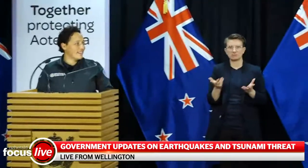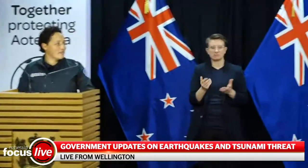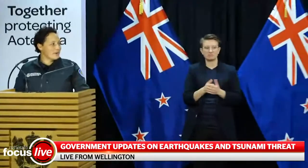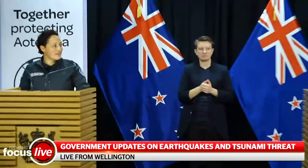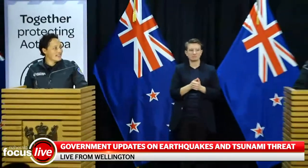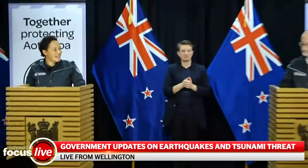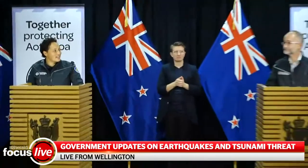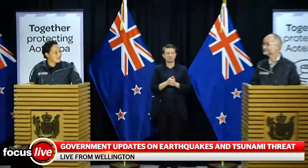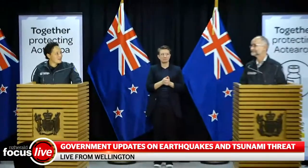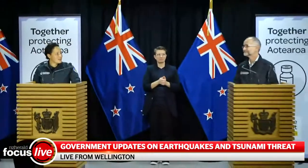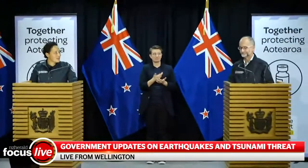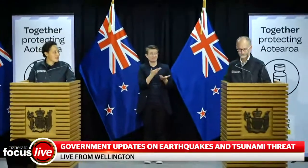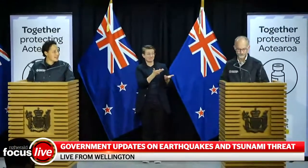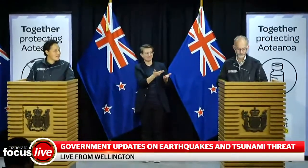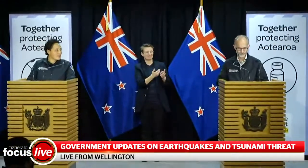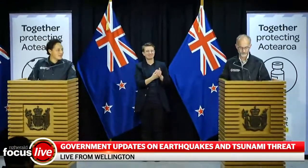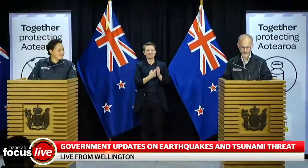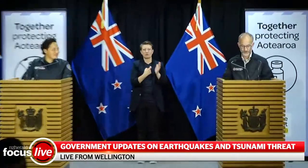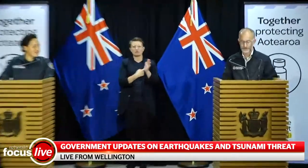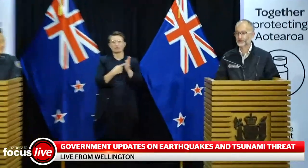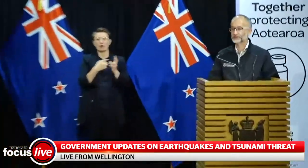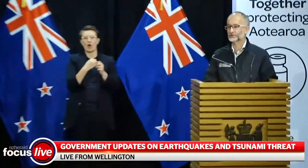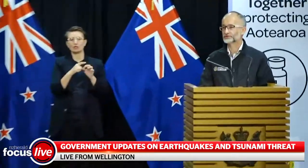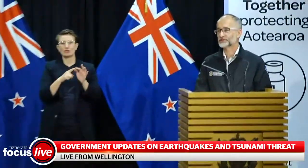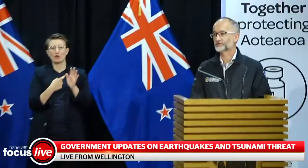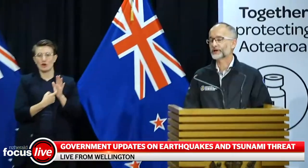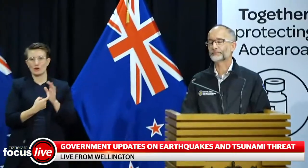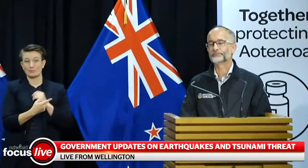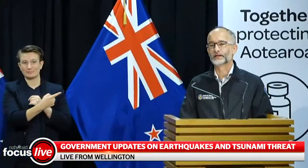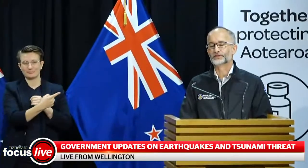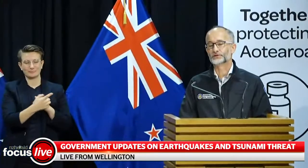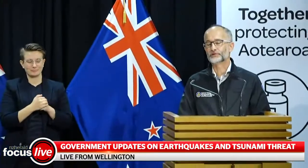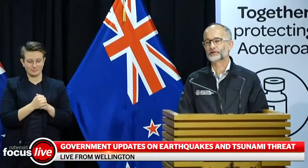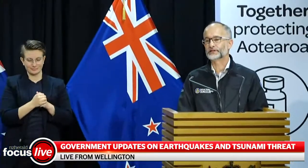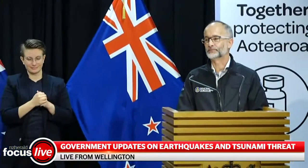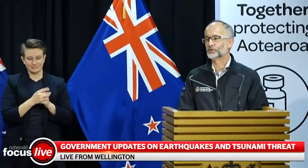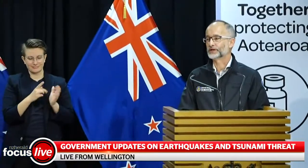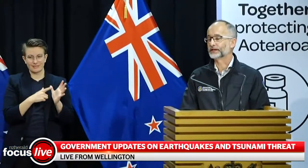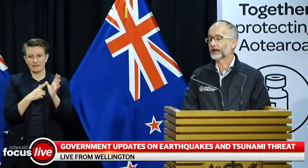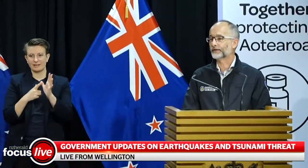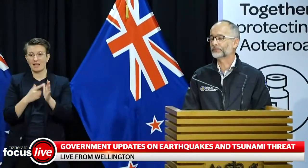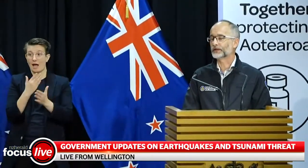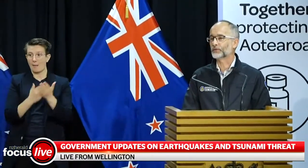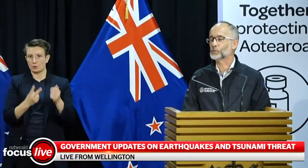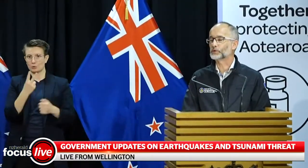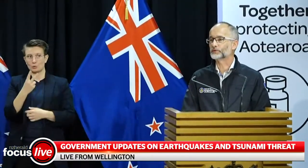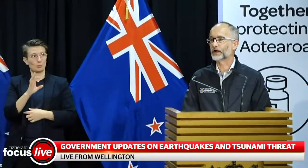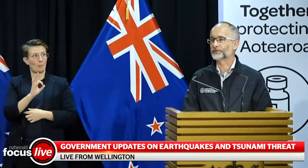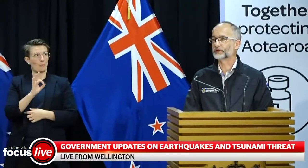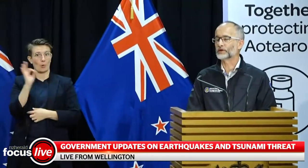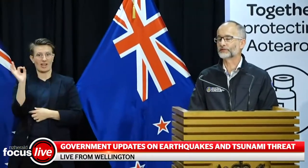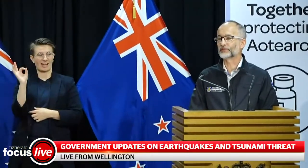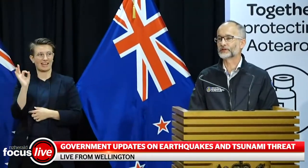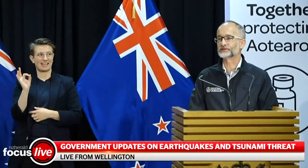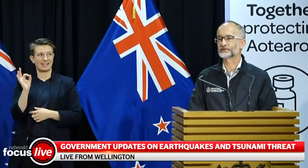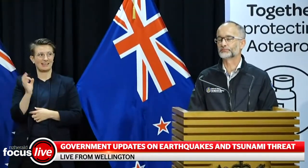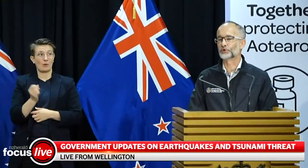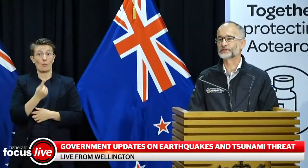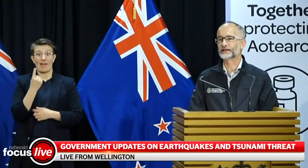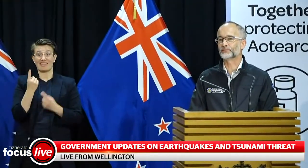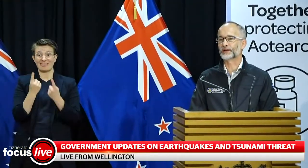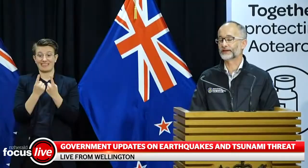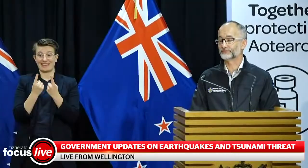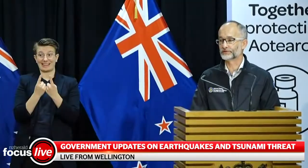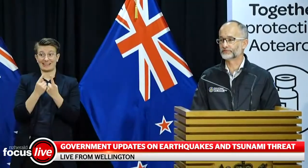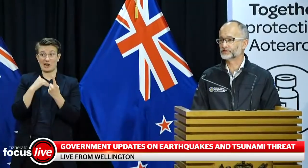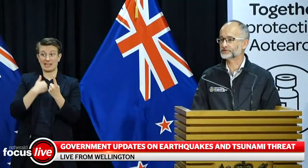Look, we're in the hands of Roger Ball at that point. Sure. So 2:30 in the morning. I think one of the things to